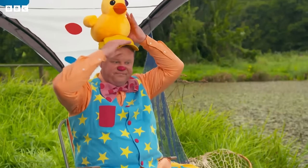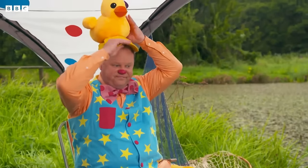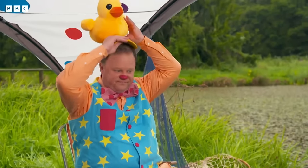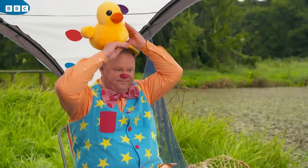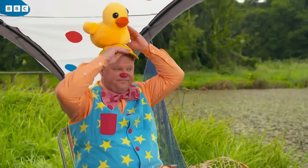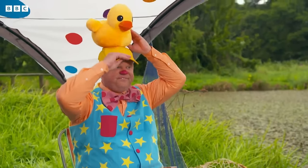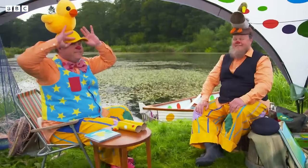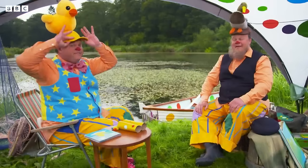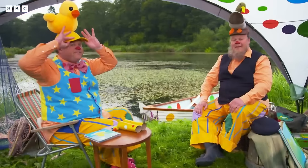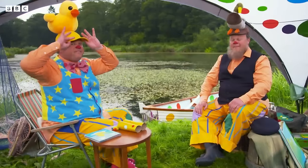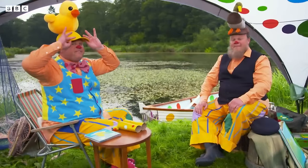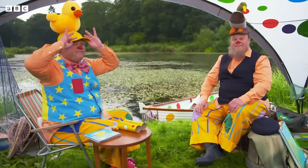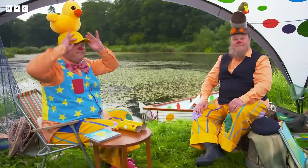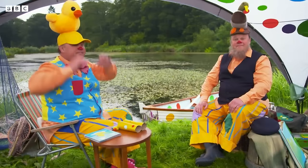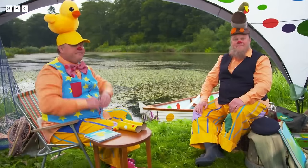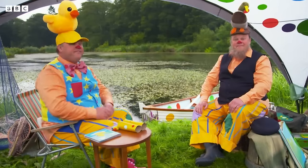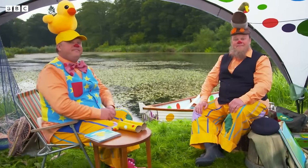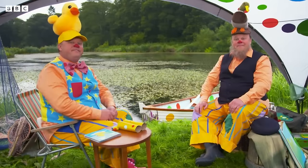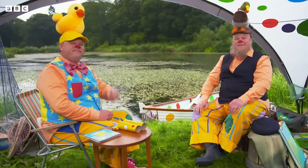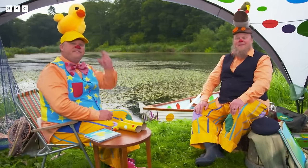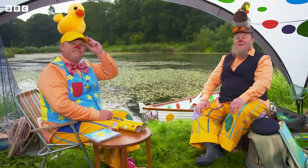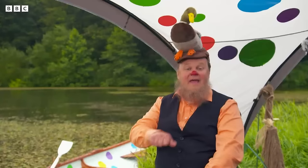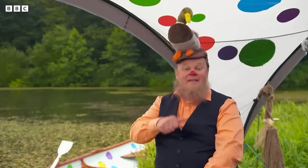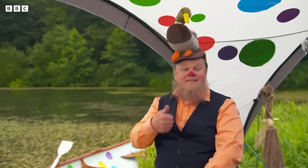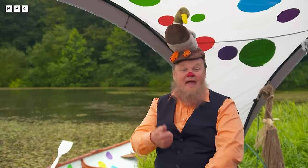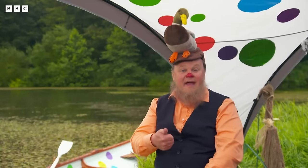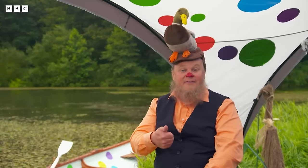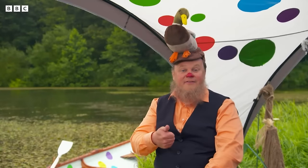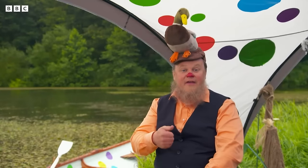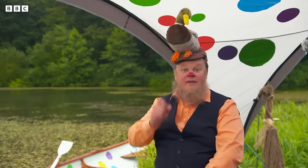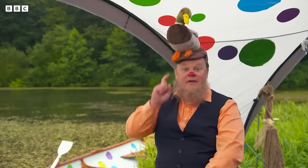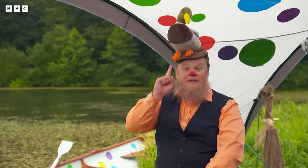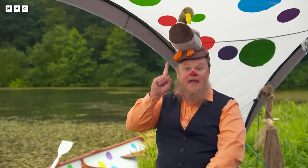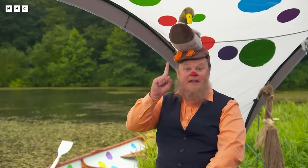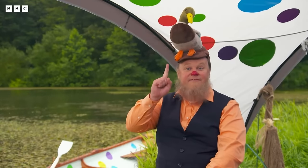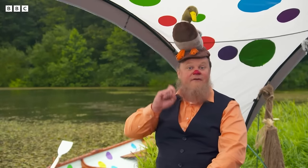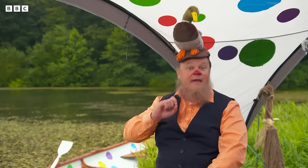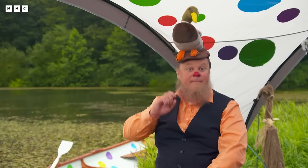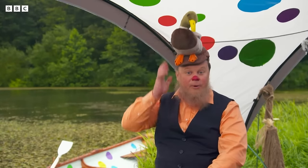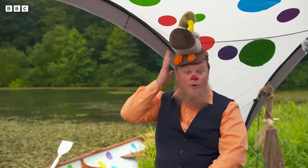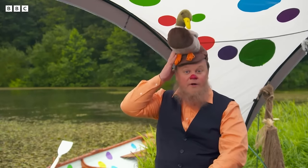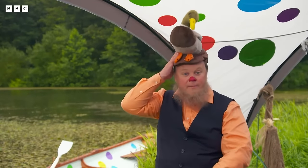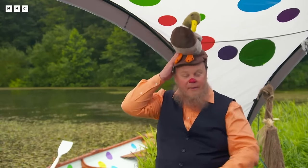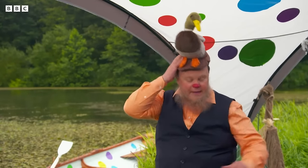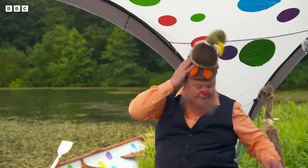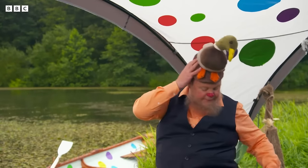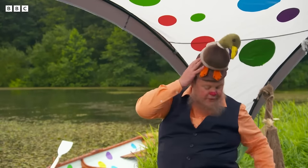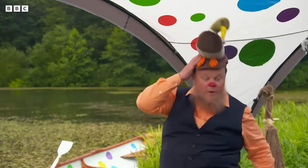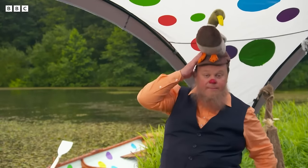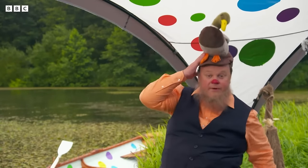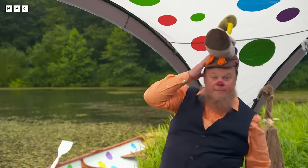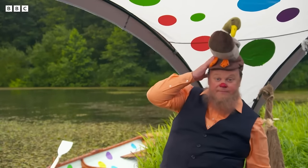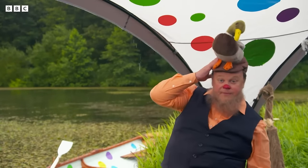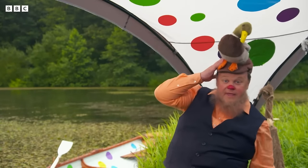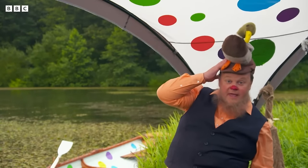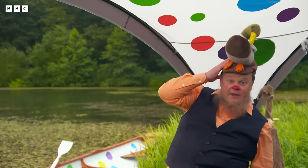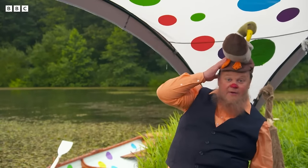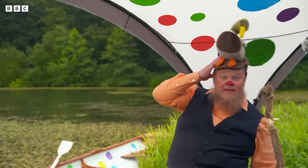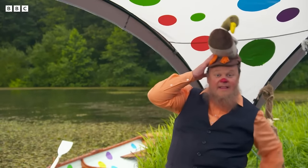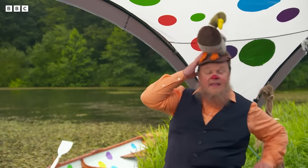What's your next tip, Fisherman Tumble? Next, you need a very important piece of equipment. Like